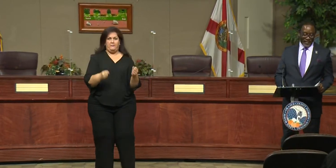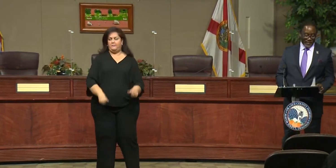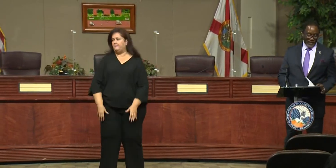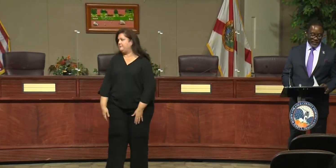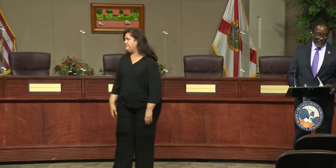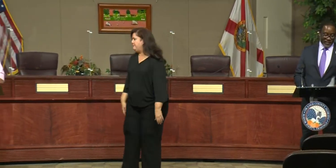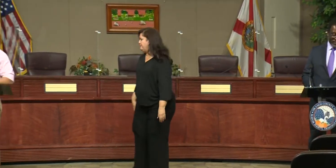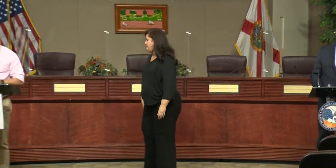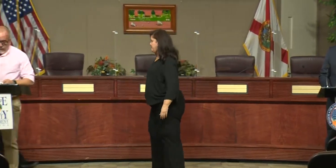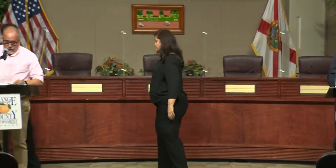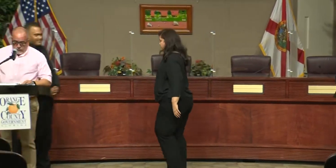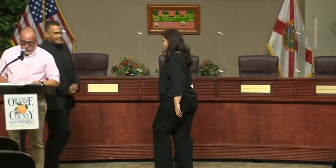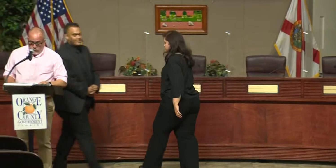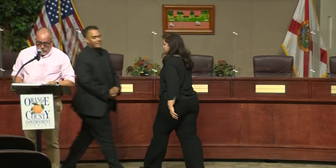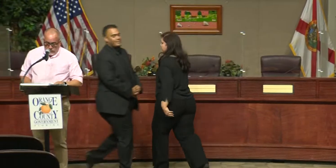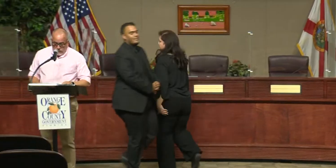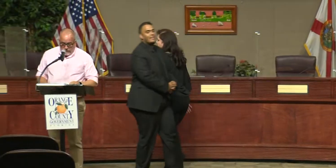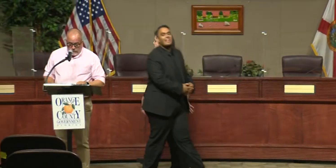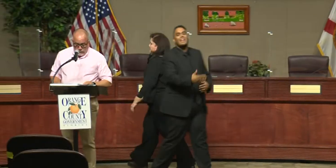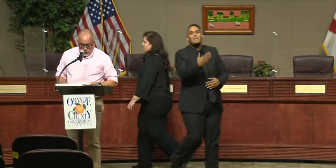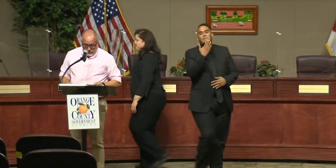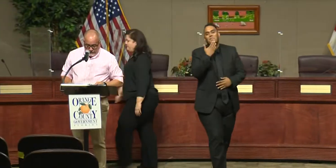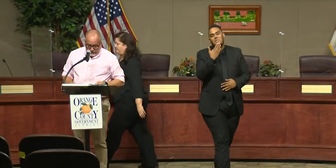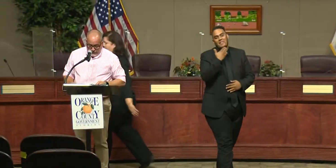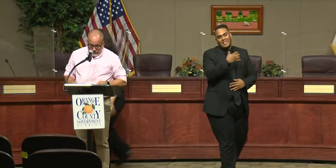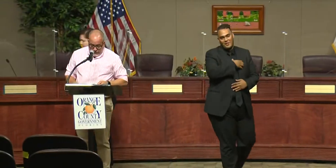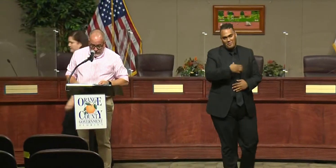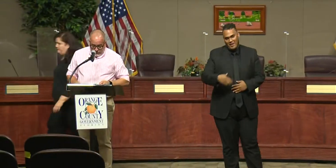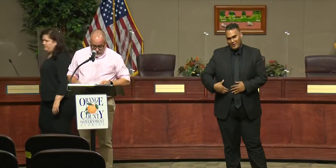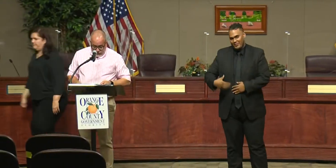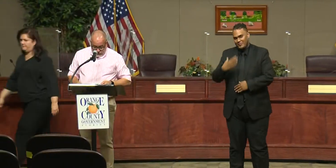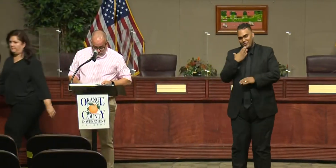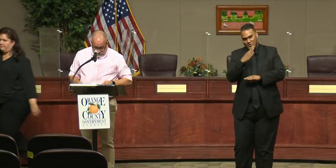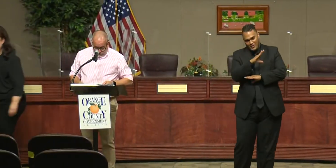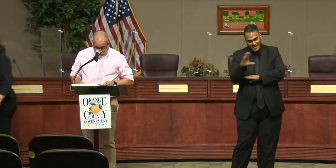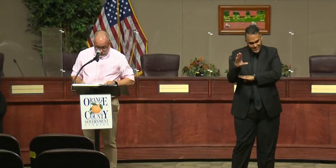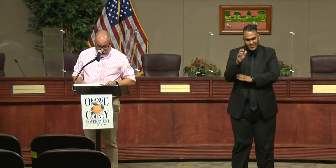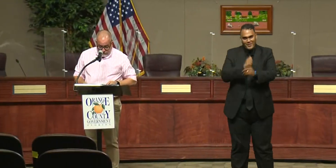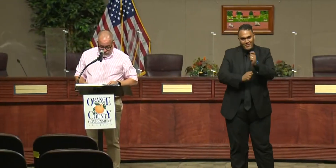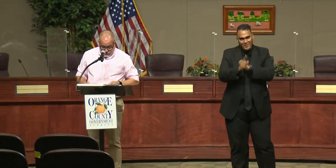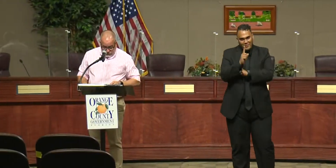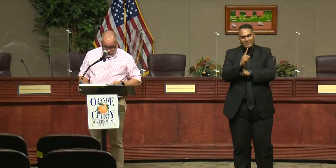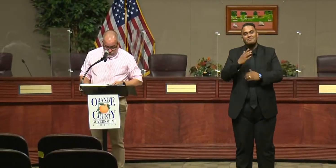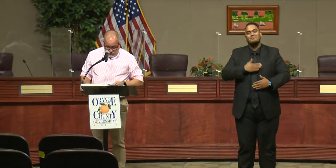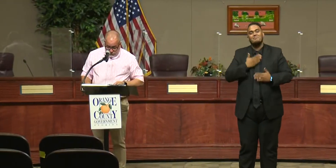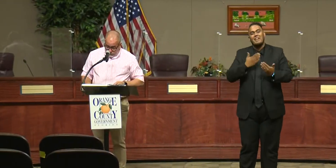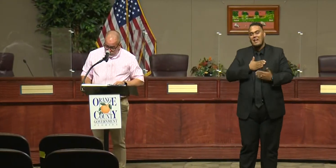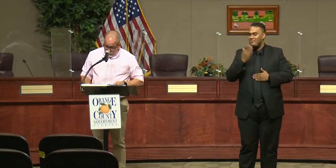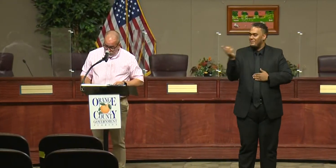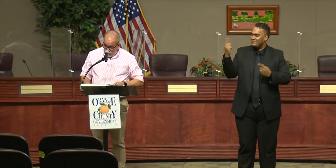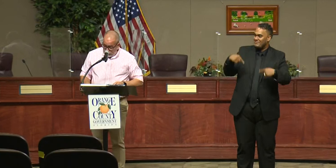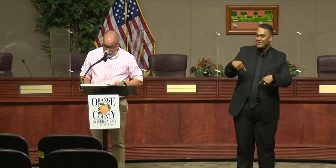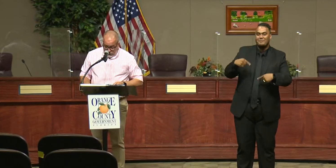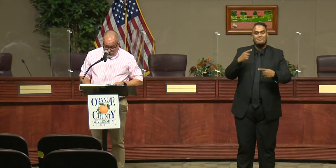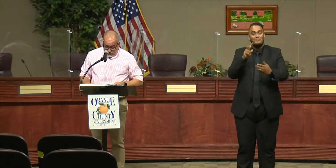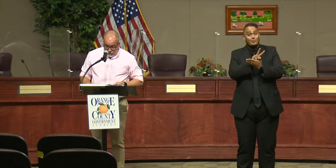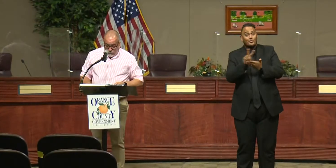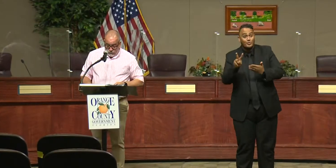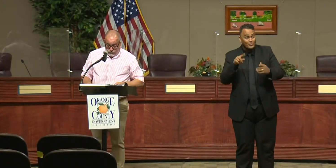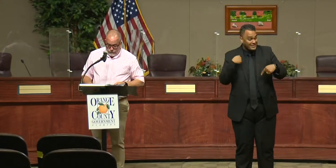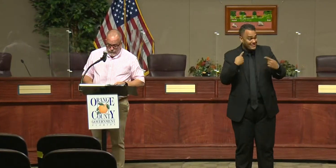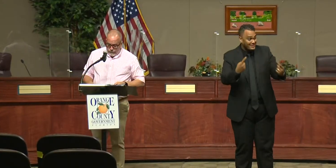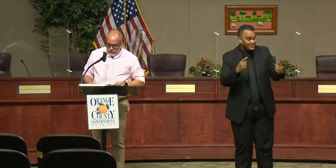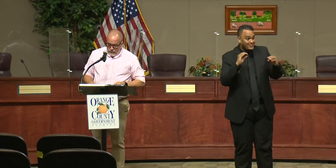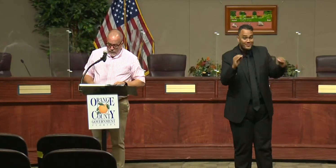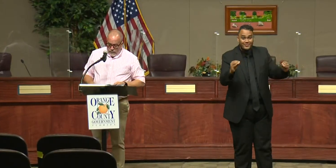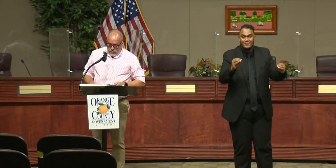Good afternoon, everyone. Good to be here after 2 weeks, and glad to deliver mostly good